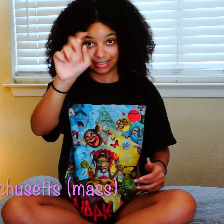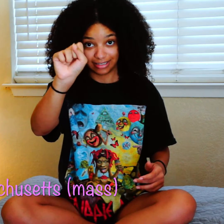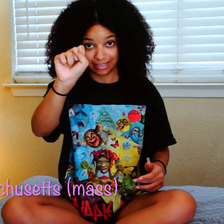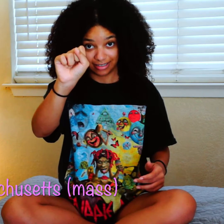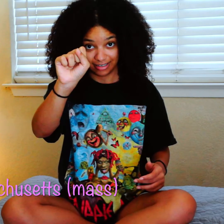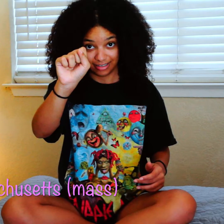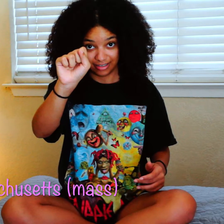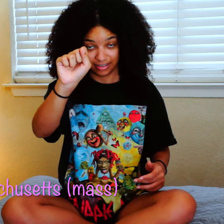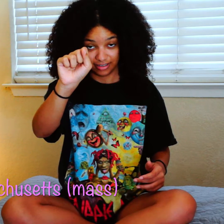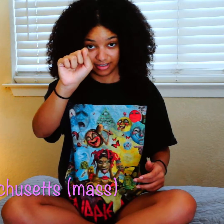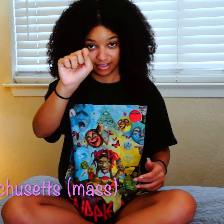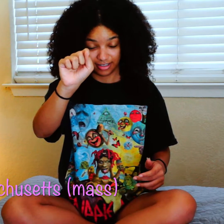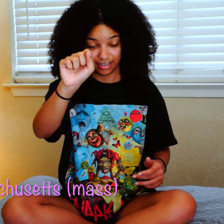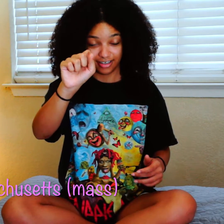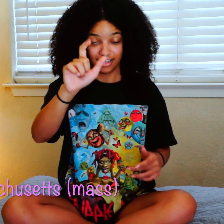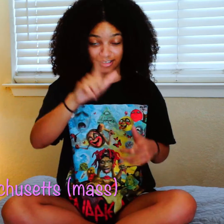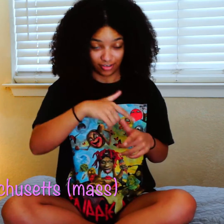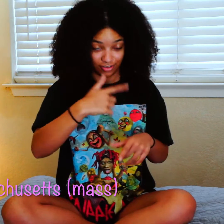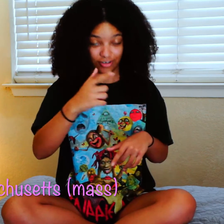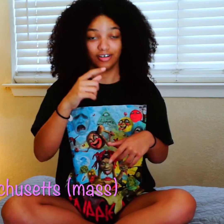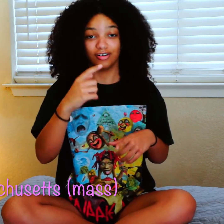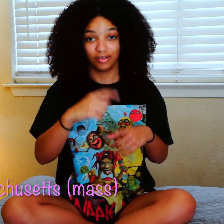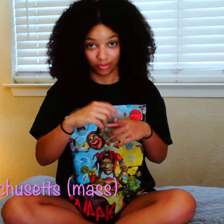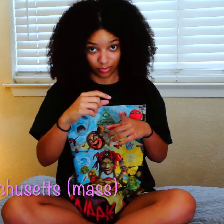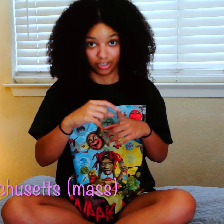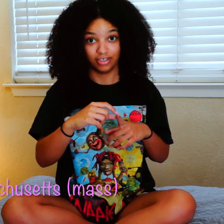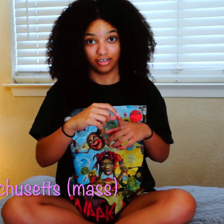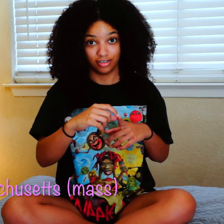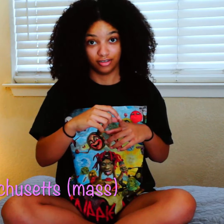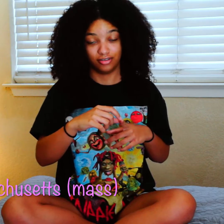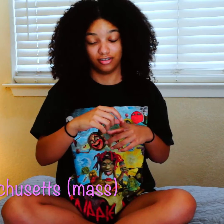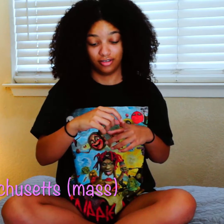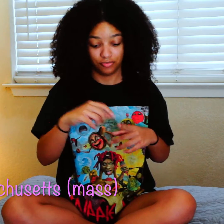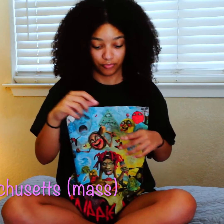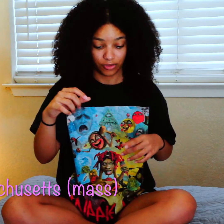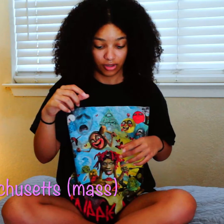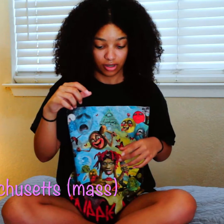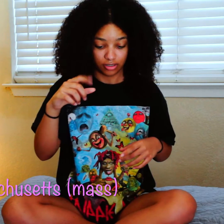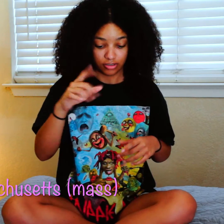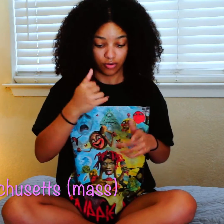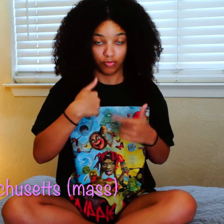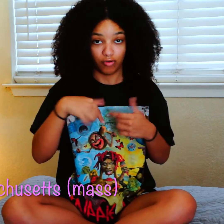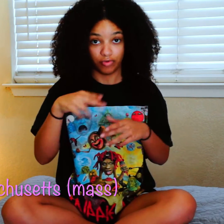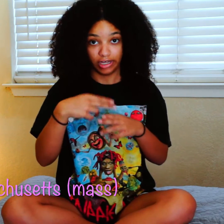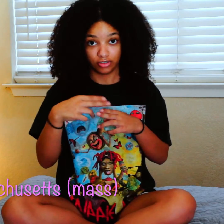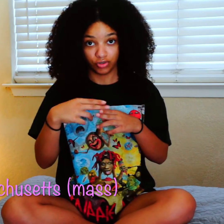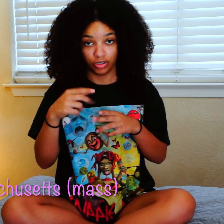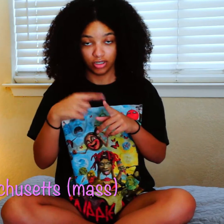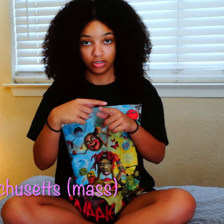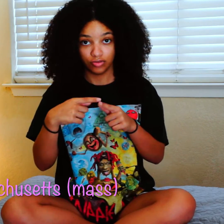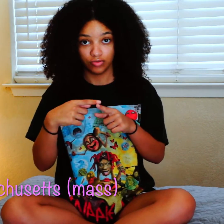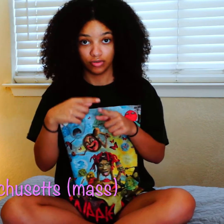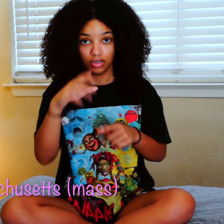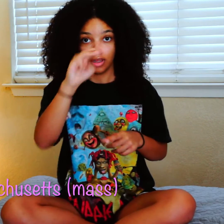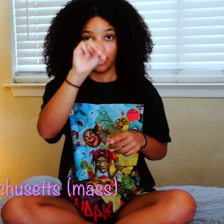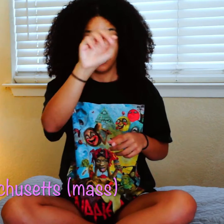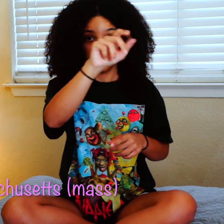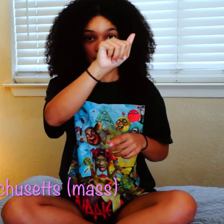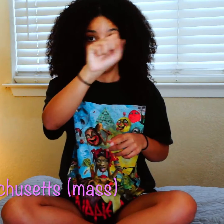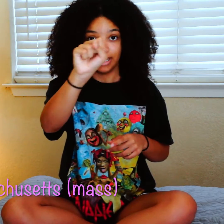Massachusetts. It's a long word. So what we like to shorten it to?